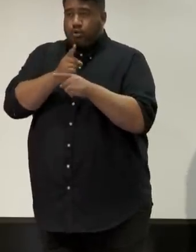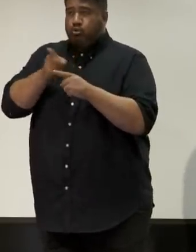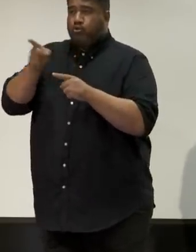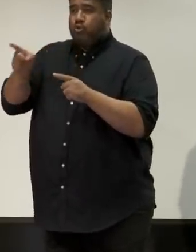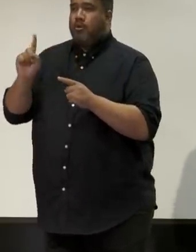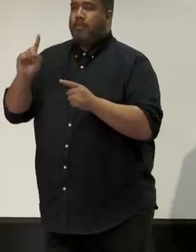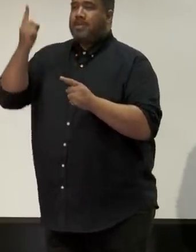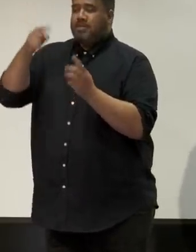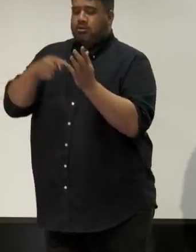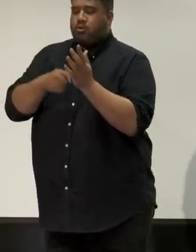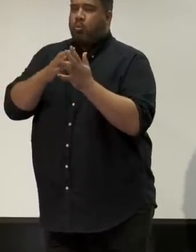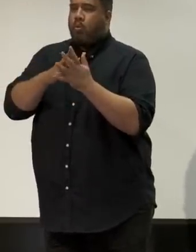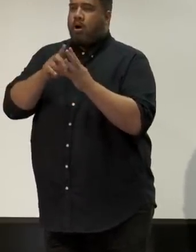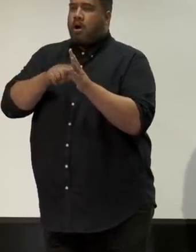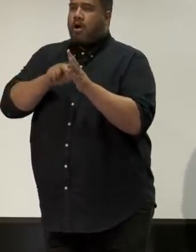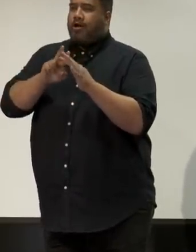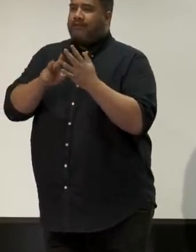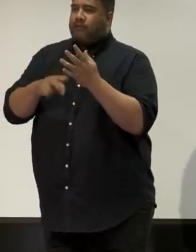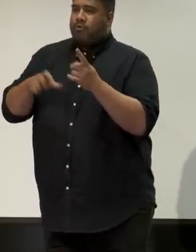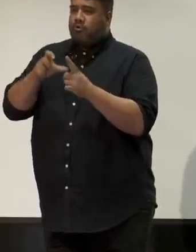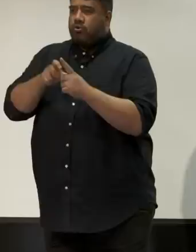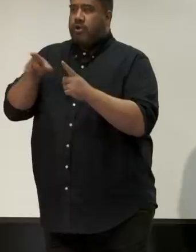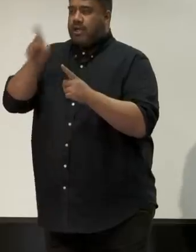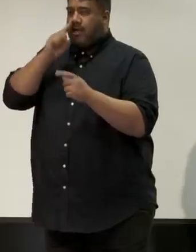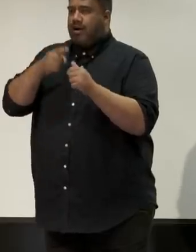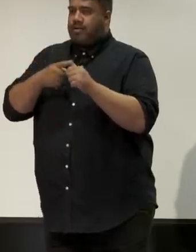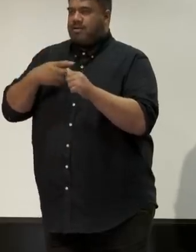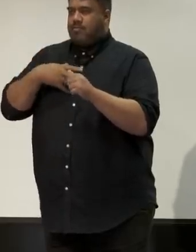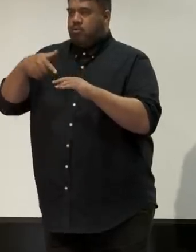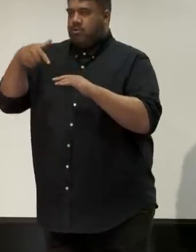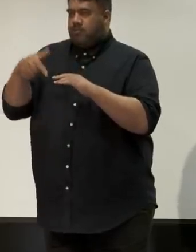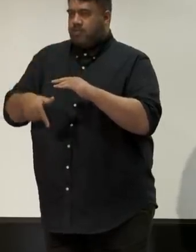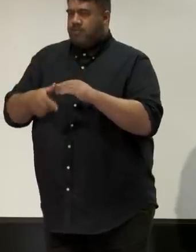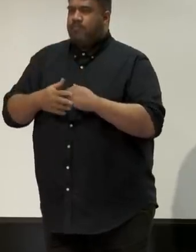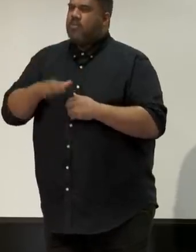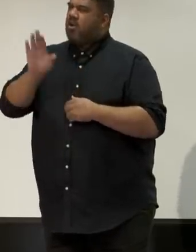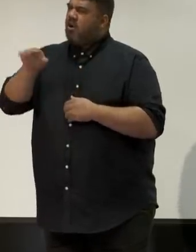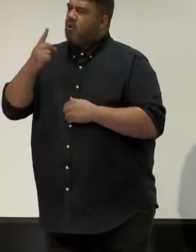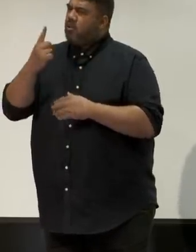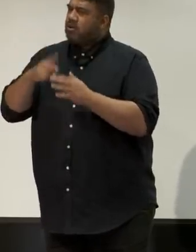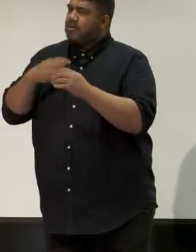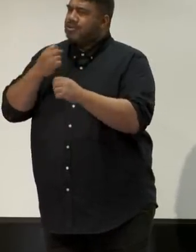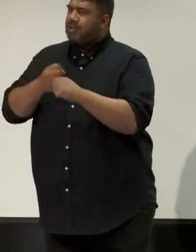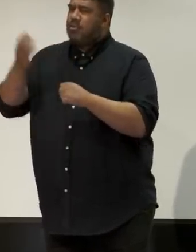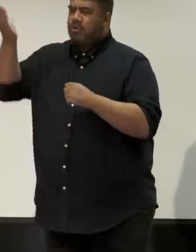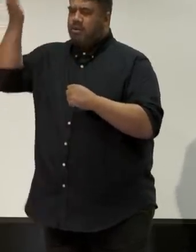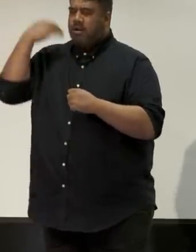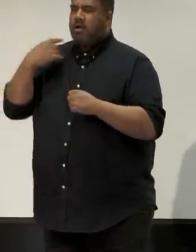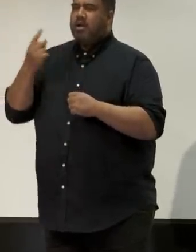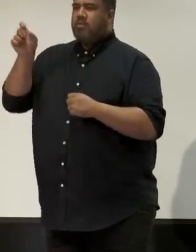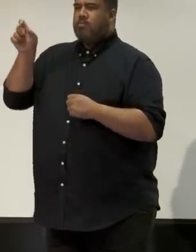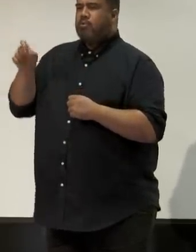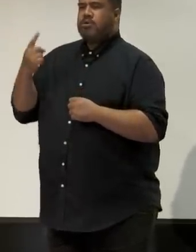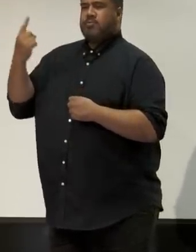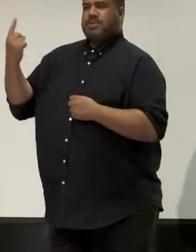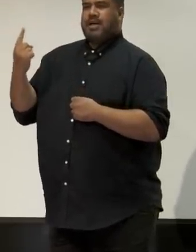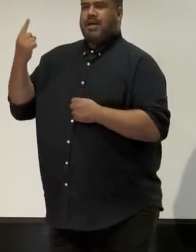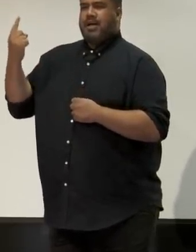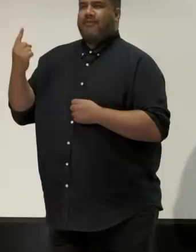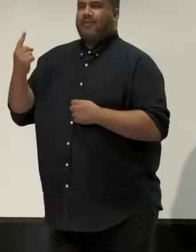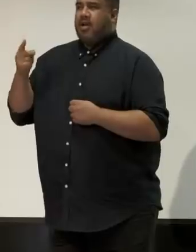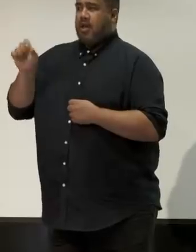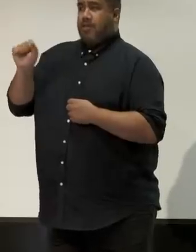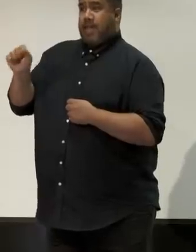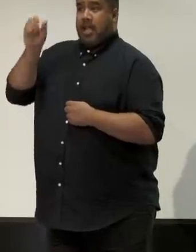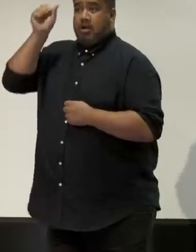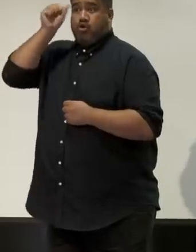more detail about those. To give you a bit of an example, we had a case of someone who basically had special skills